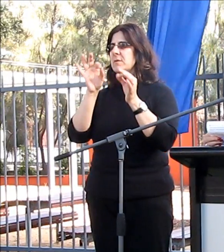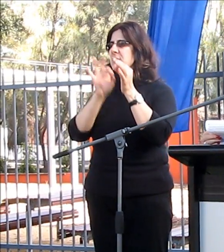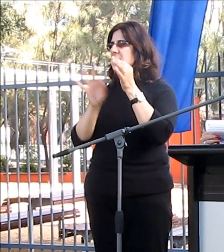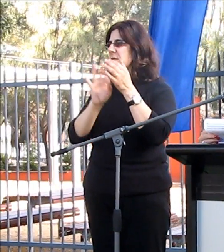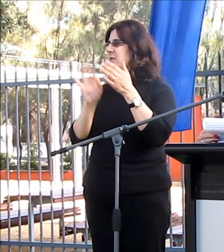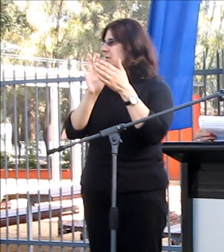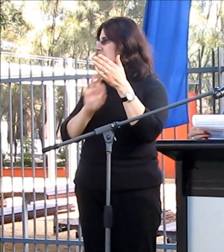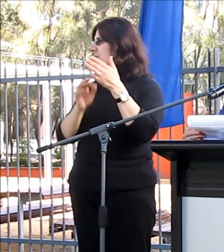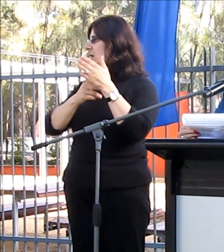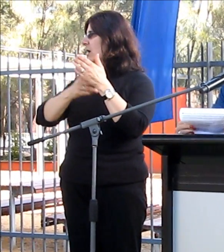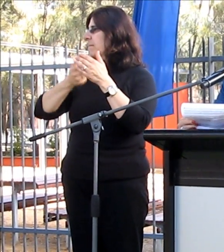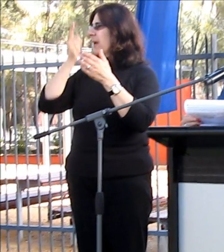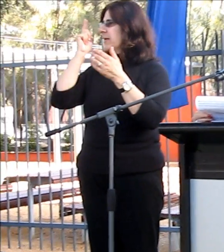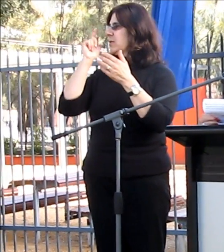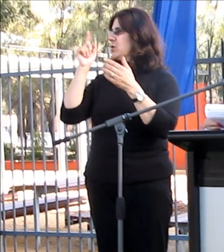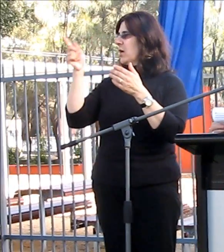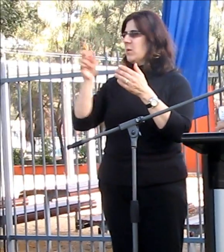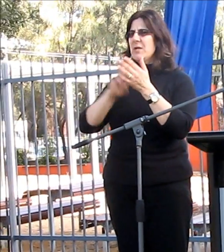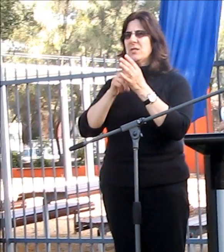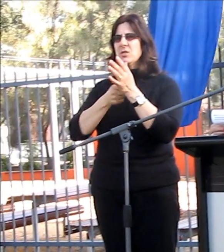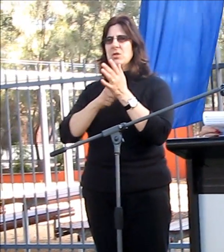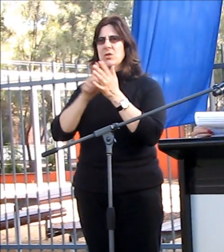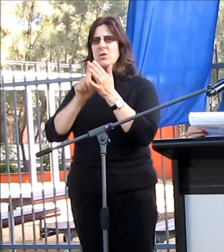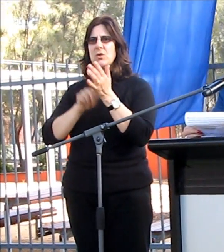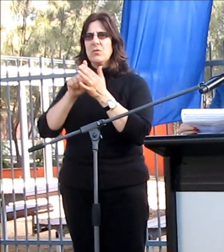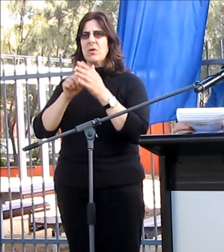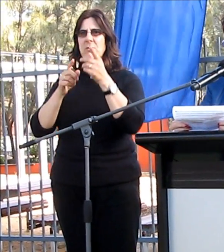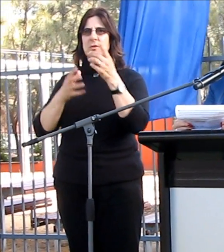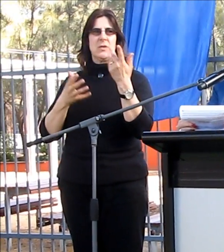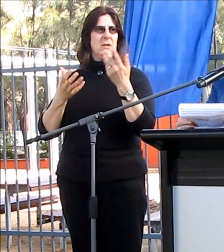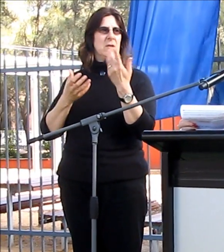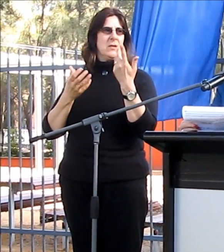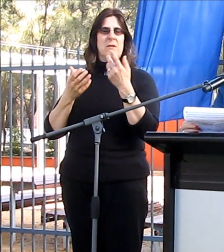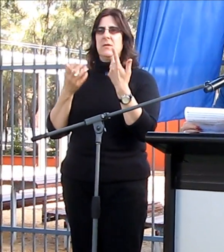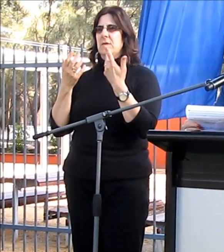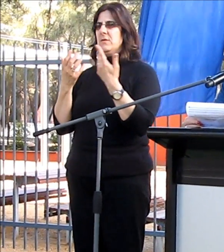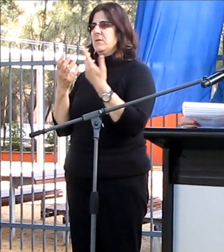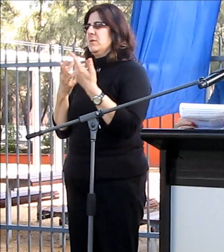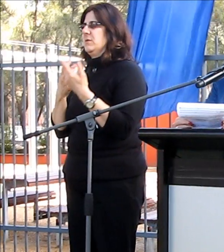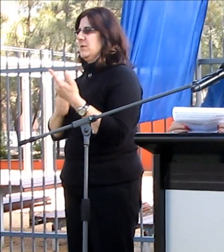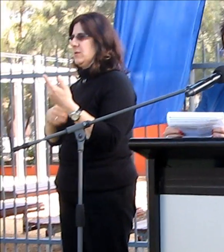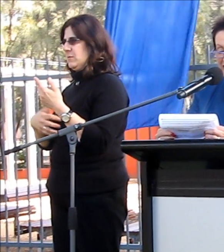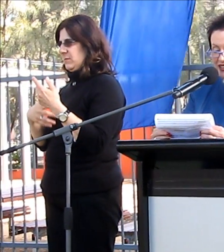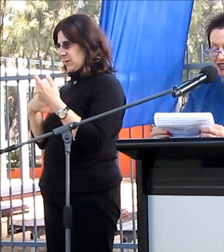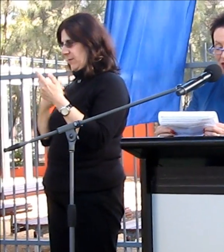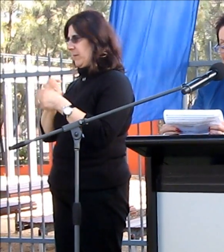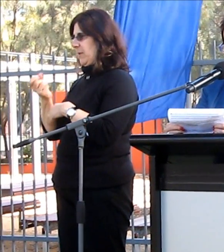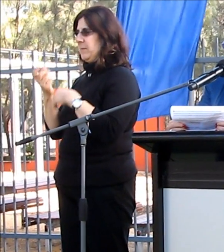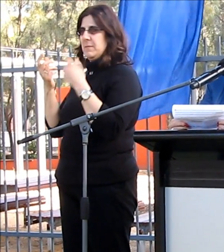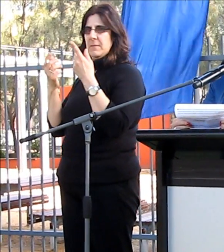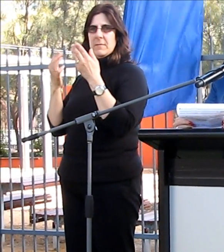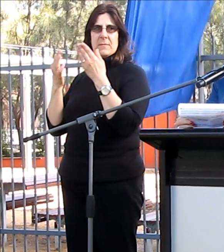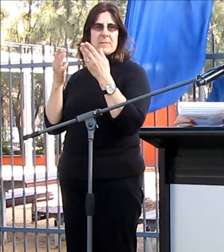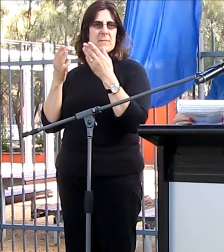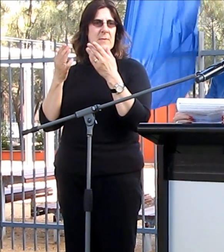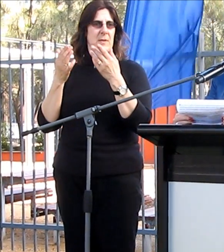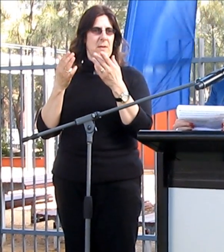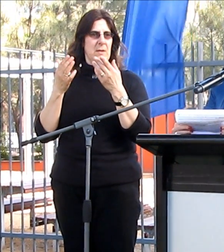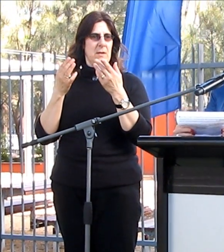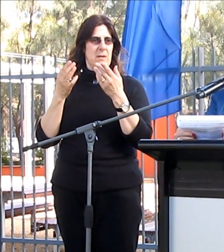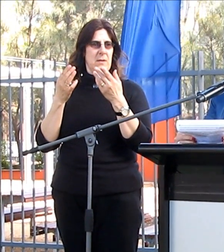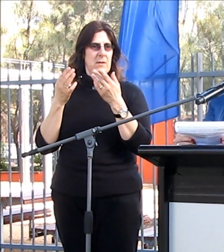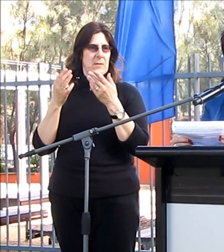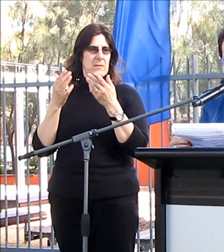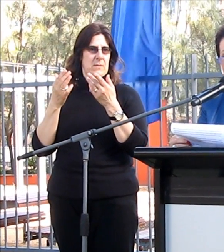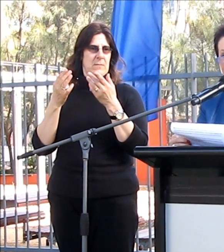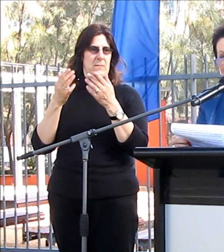that correctly, Narelle. Where is Narelle? She can't be here today. Right, and Community Garden